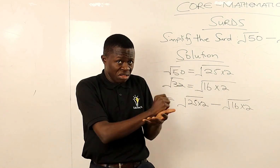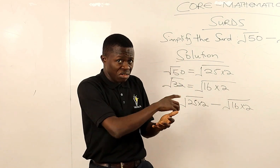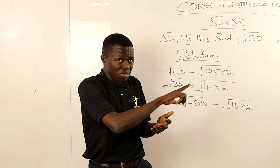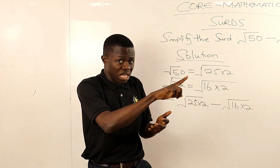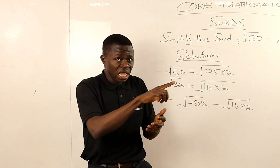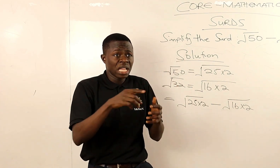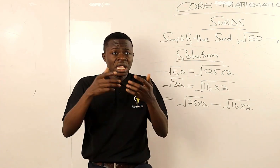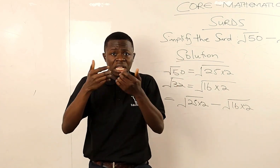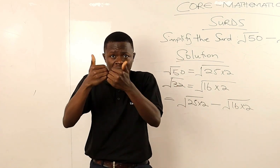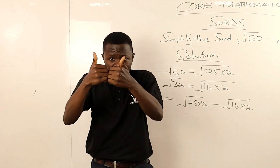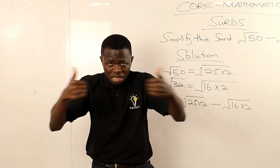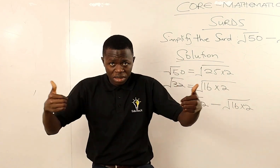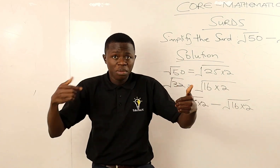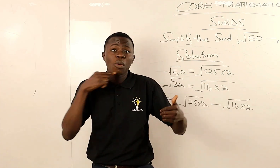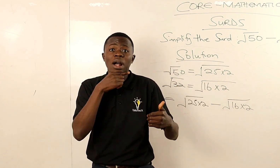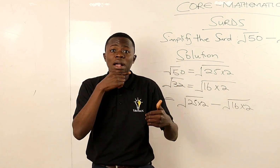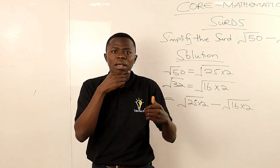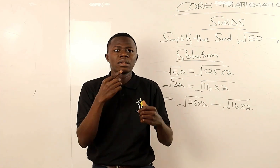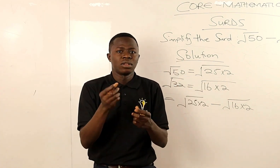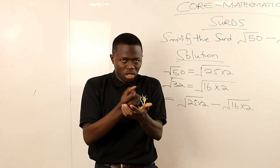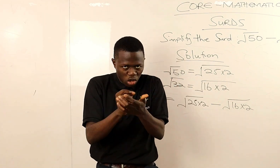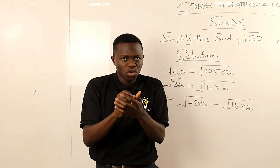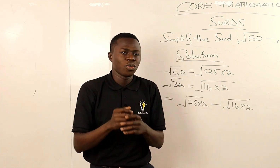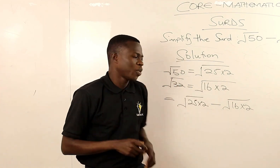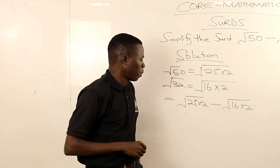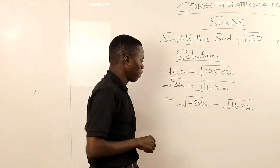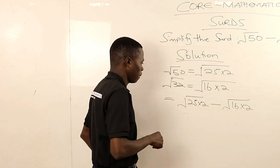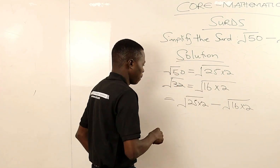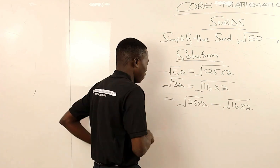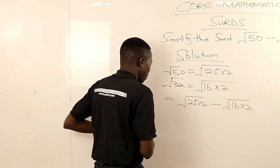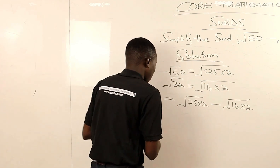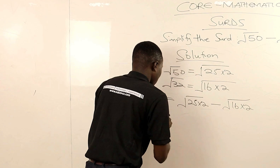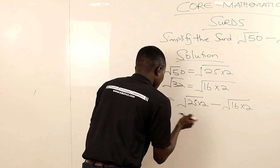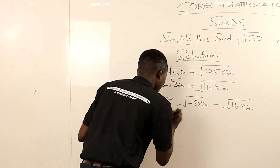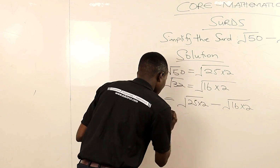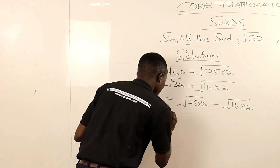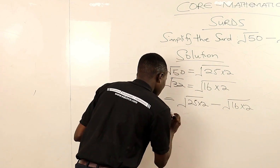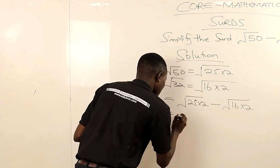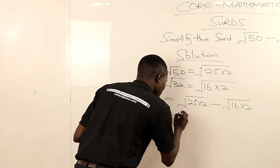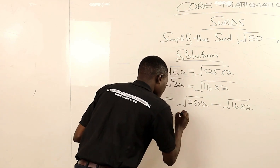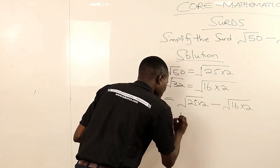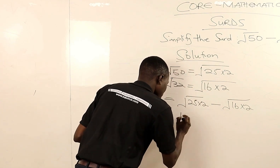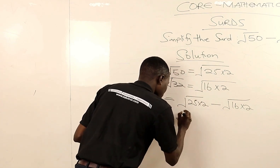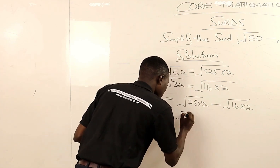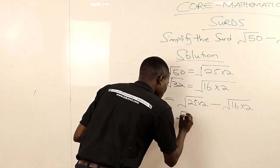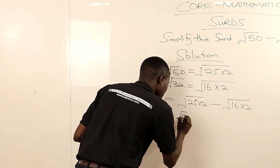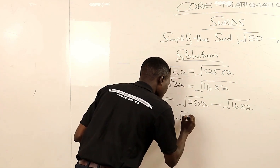Again, in the previous lesson, we said that after getting an expression like this, we need to separate them. So we are going